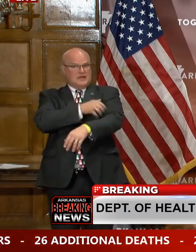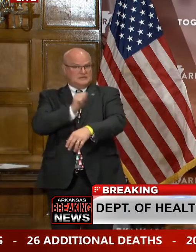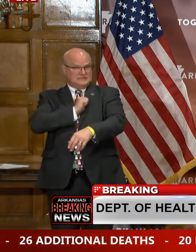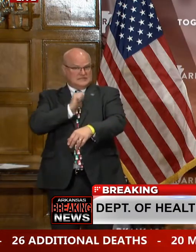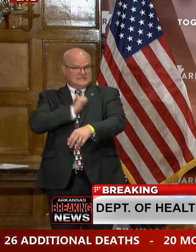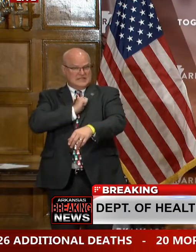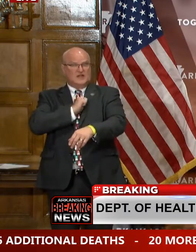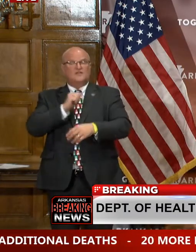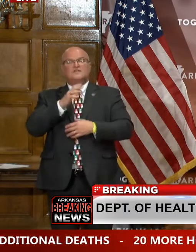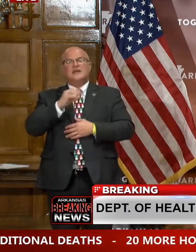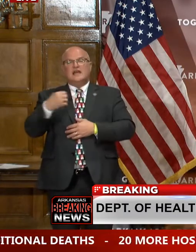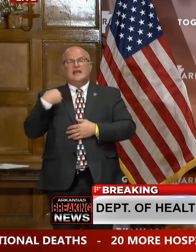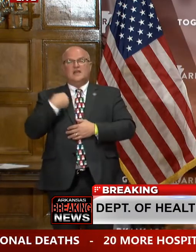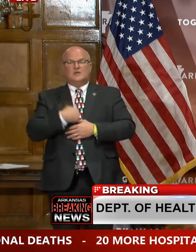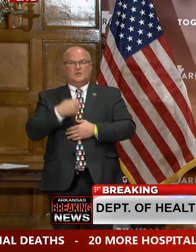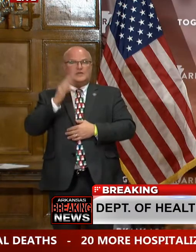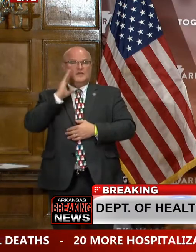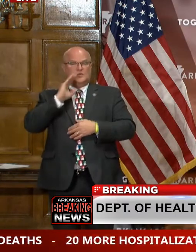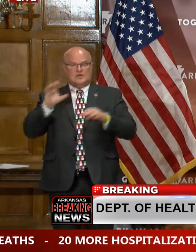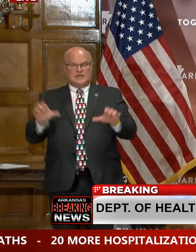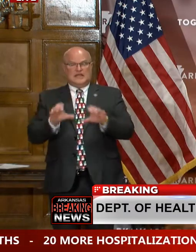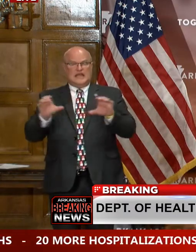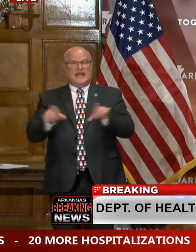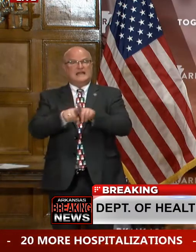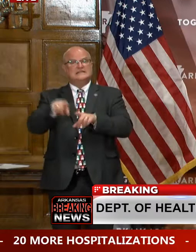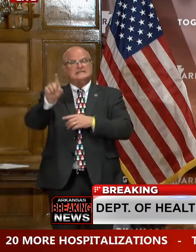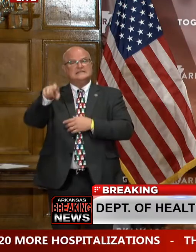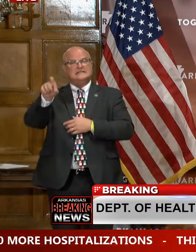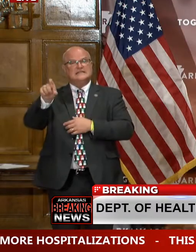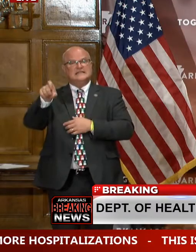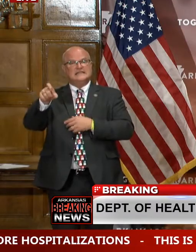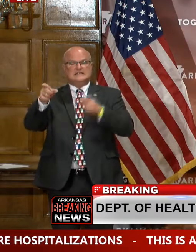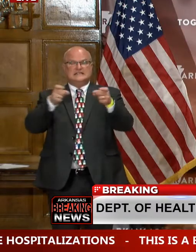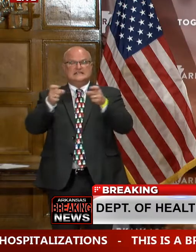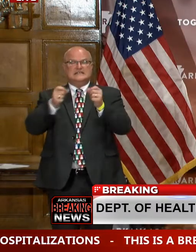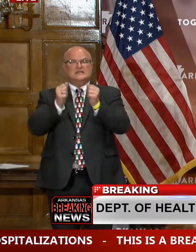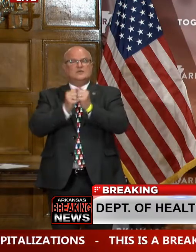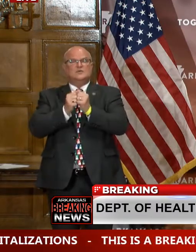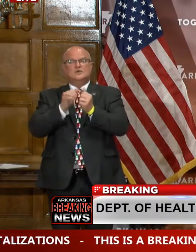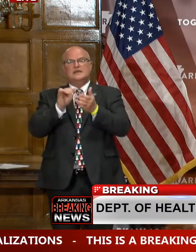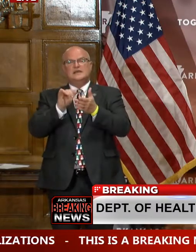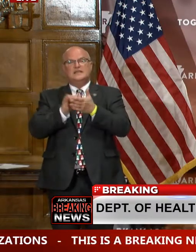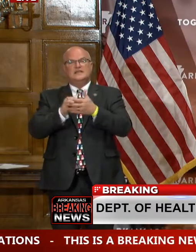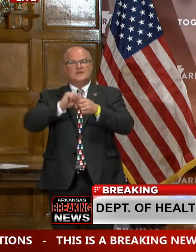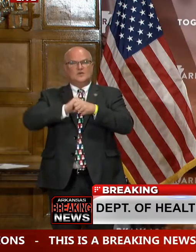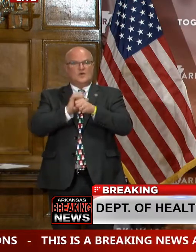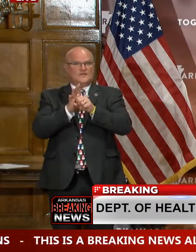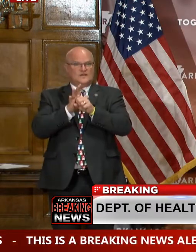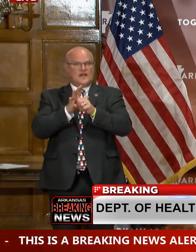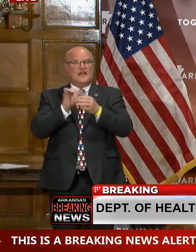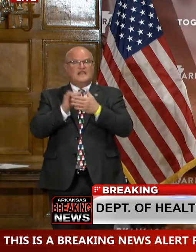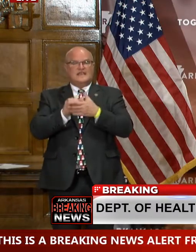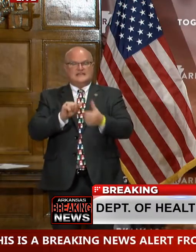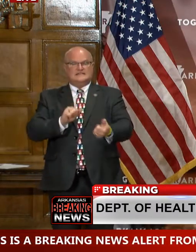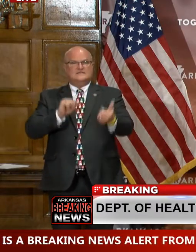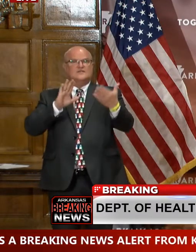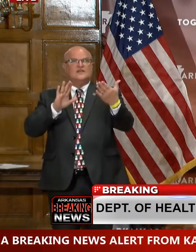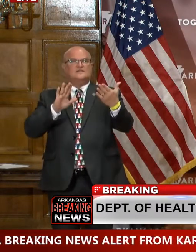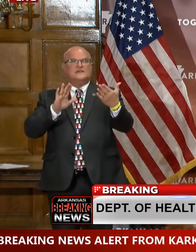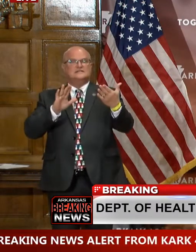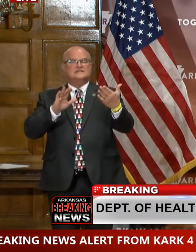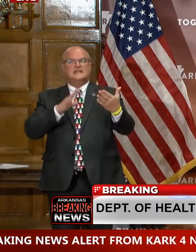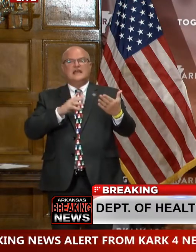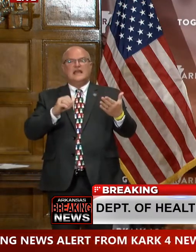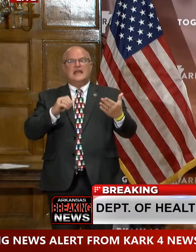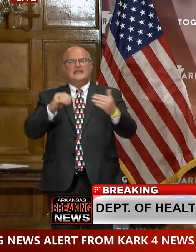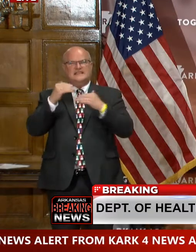and we will act as needed to deal with the coronavirus that's in front of us,